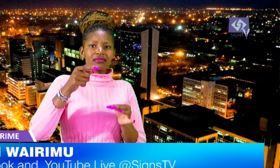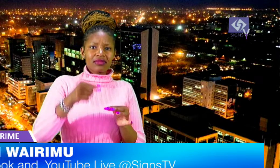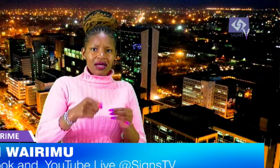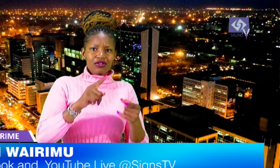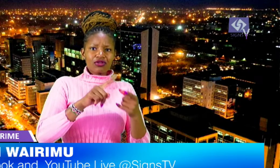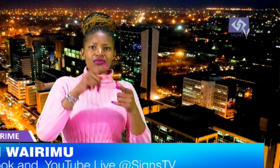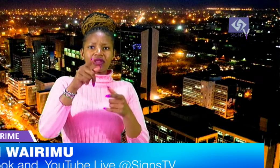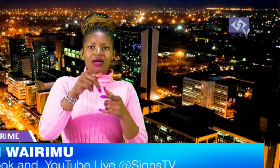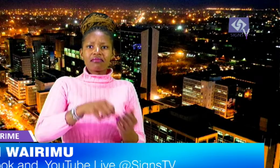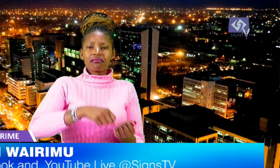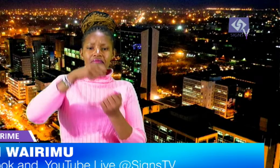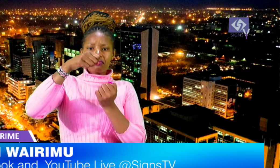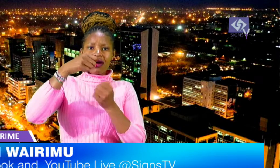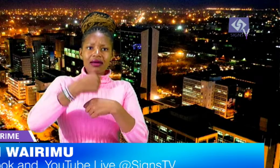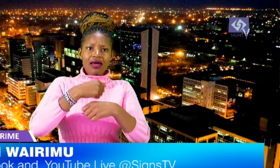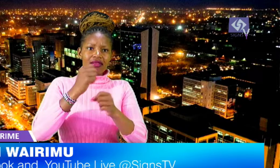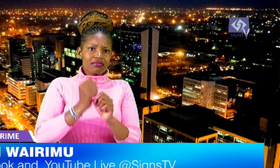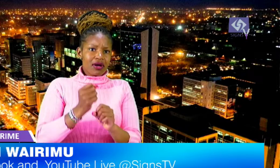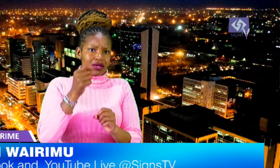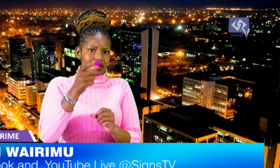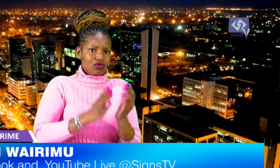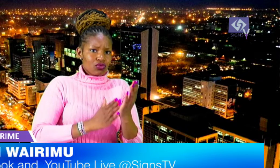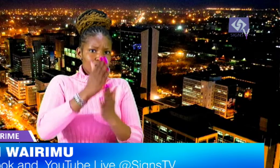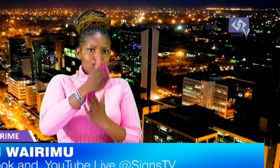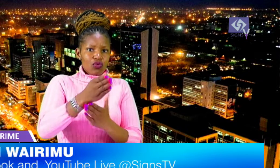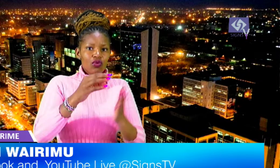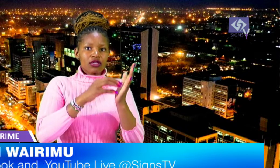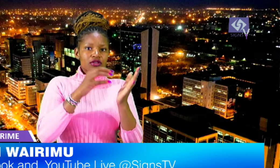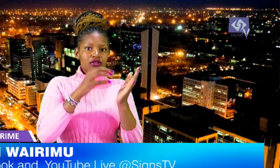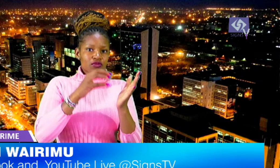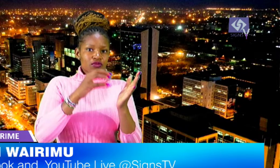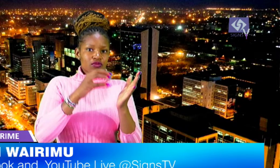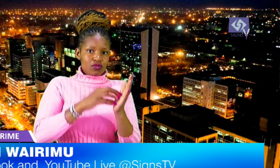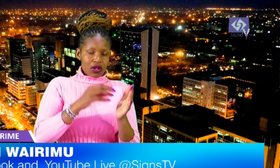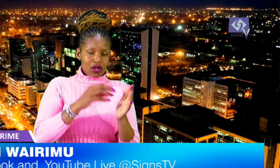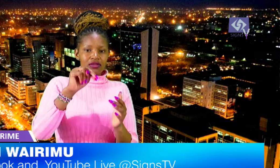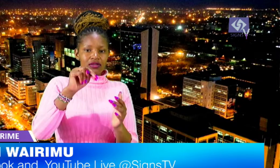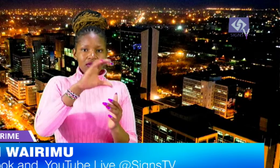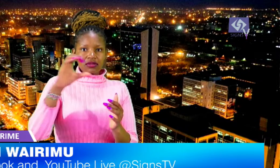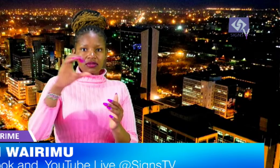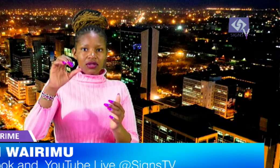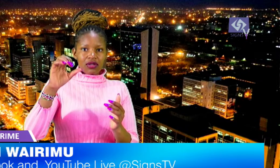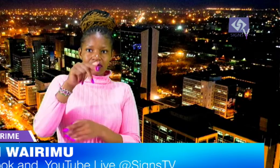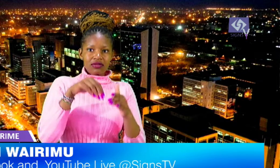harsh taxation measures contrary to pledges made.